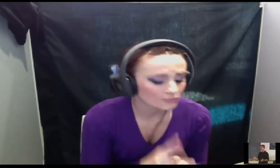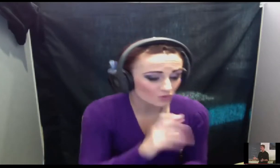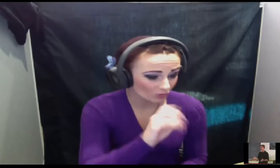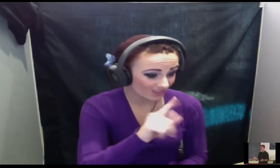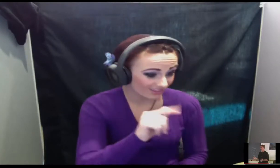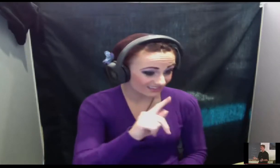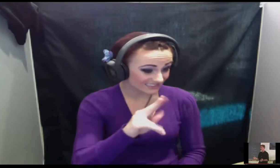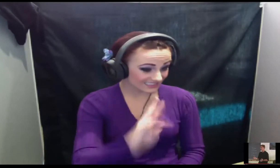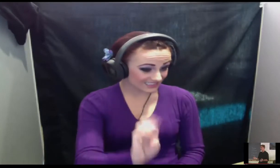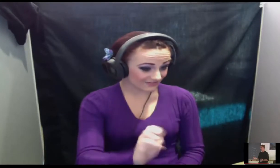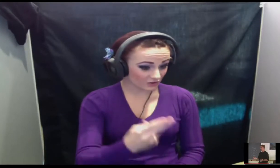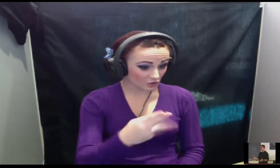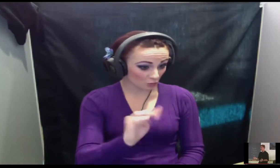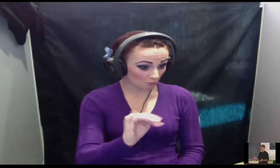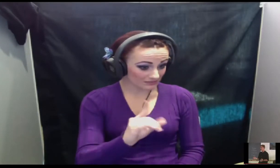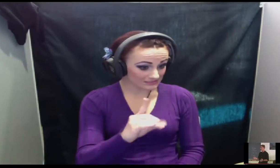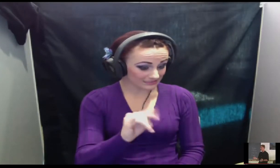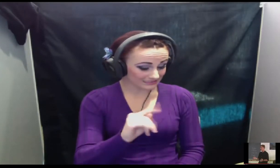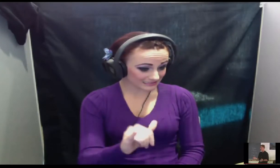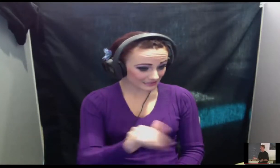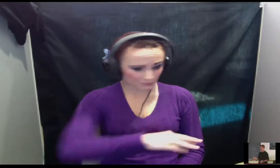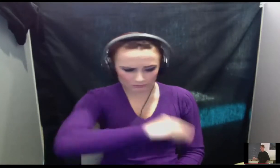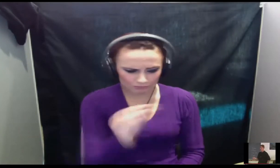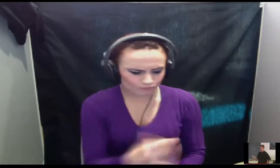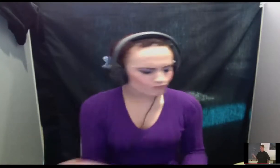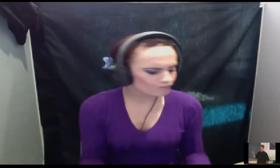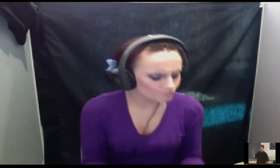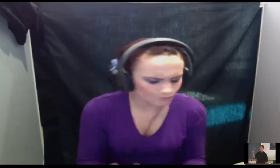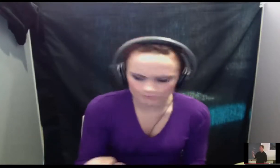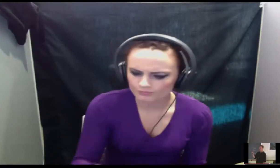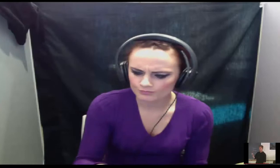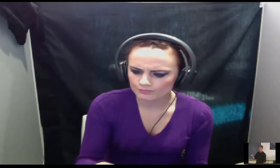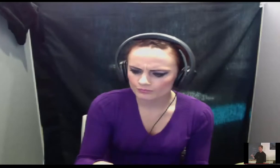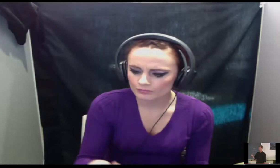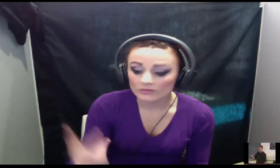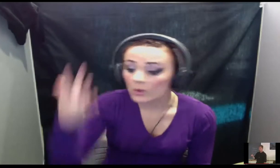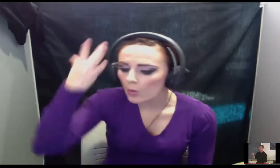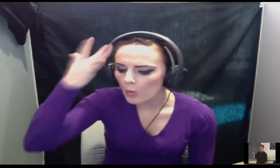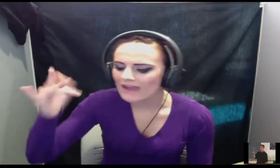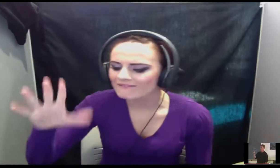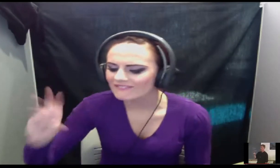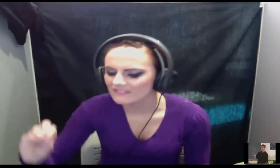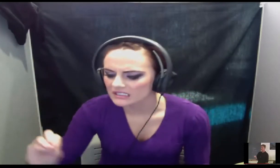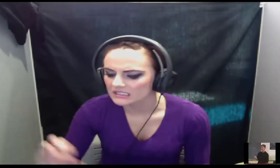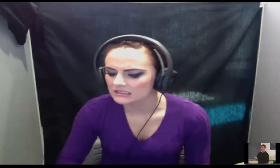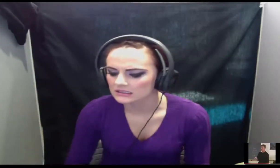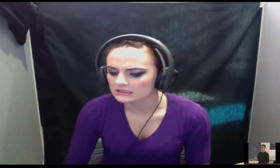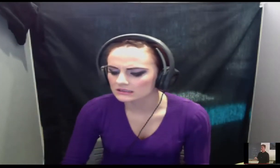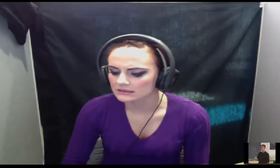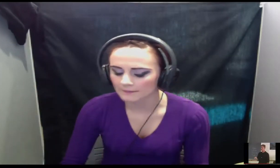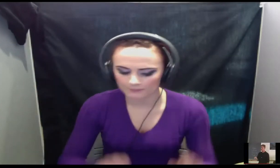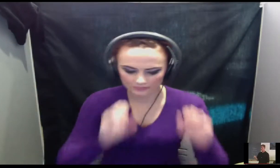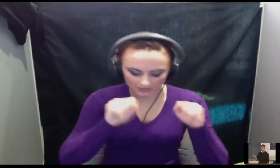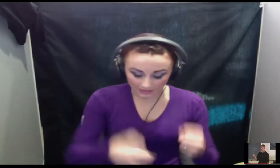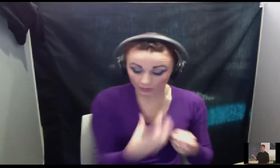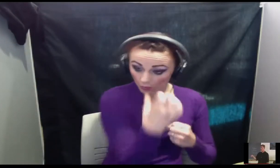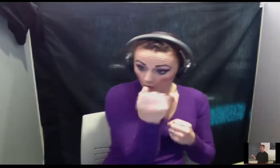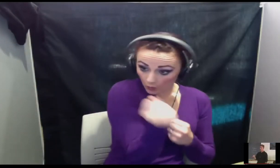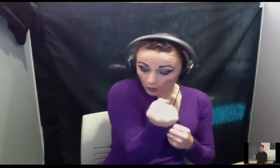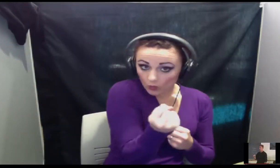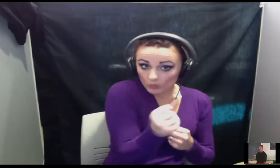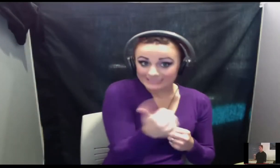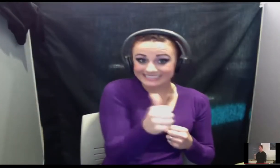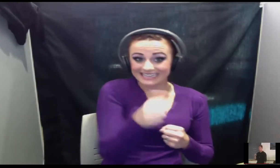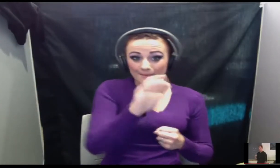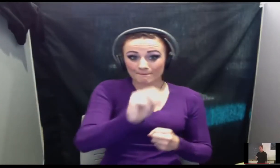that? Why is it 50? Okay. It can hold 10 milliliters total. And currently